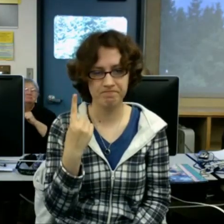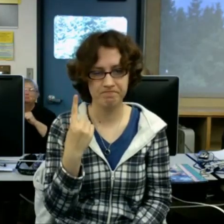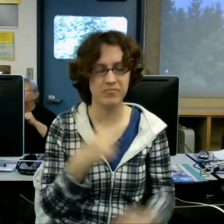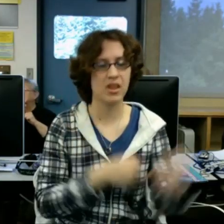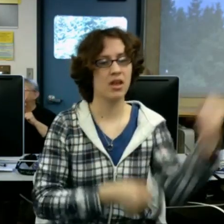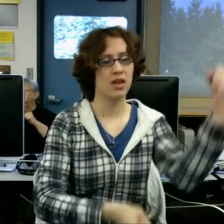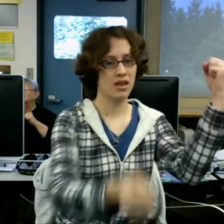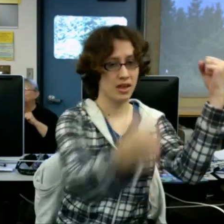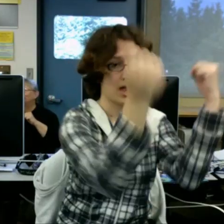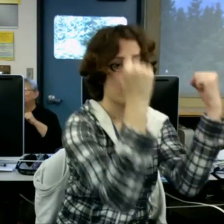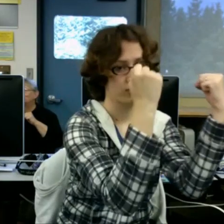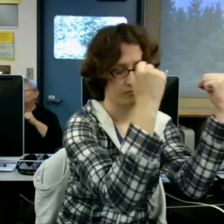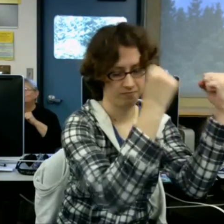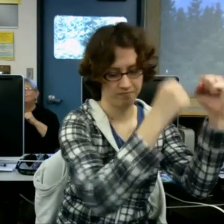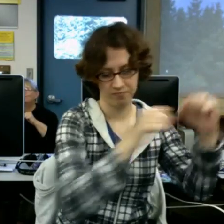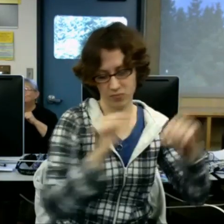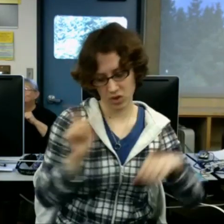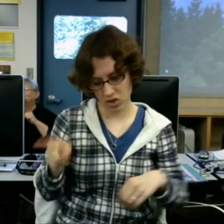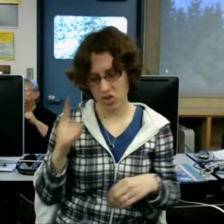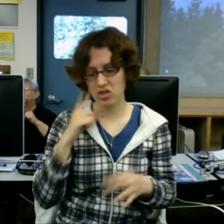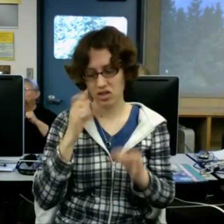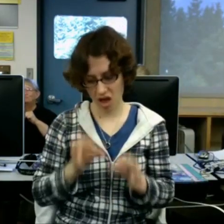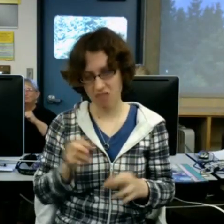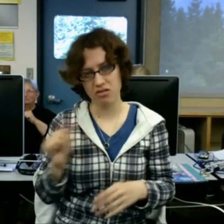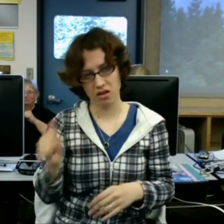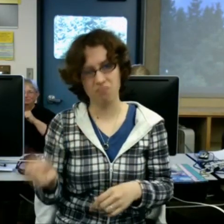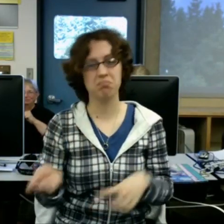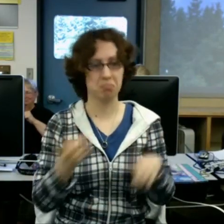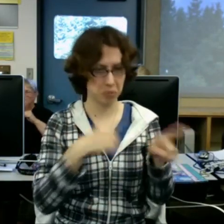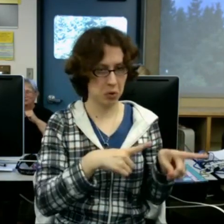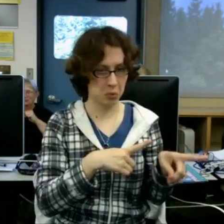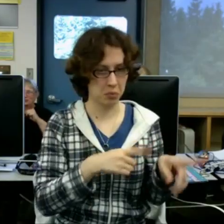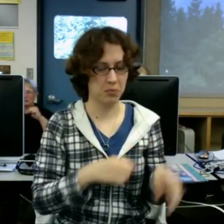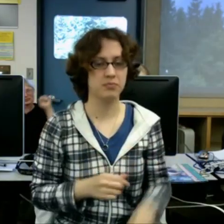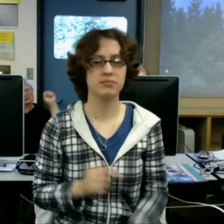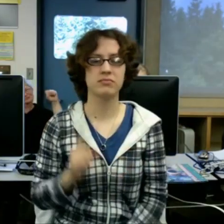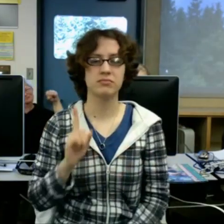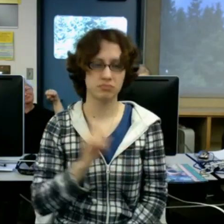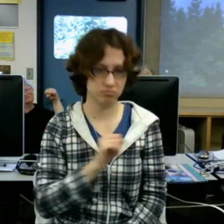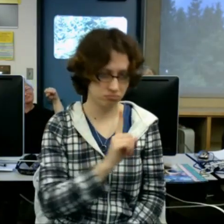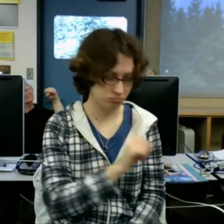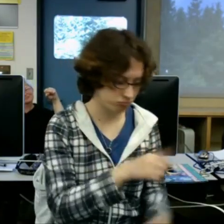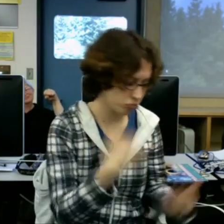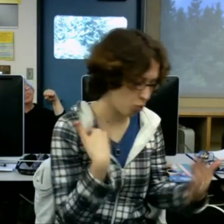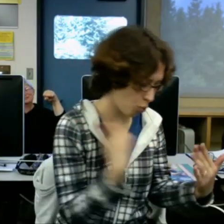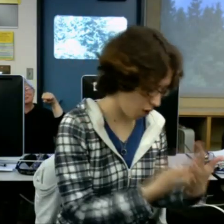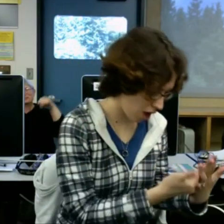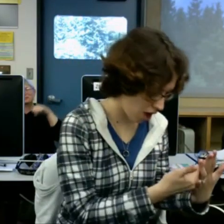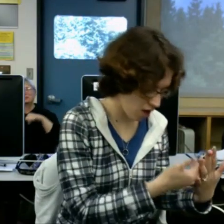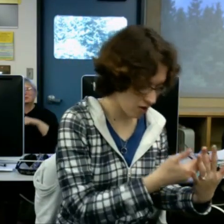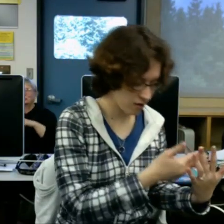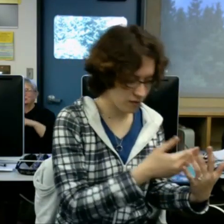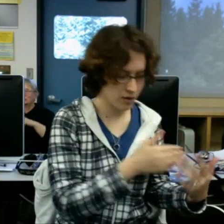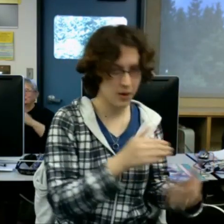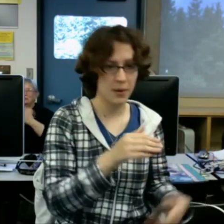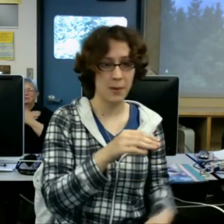understood, and she decided herself to go to the castle. And so she walked there and arrived, and